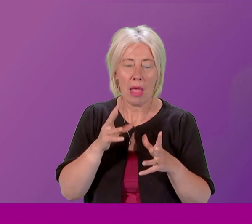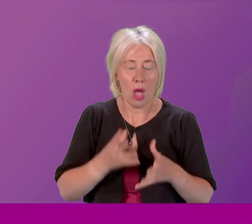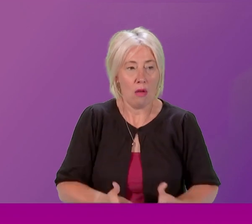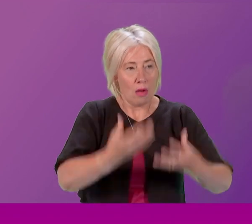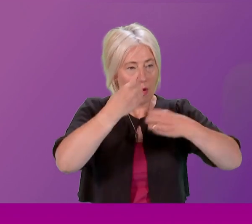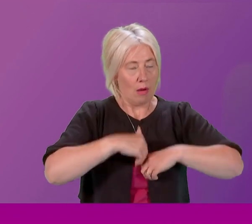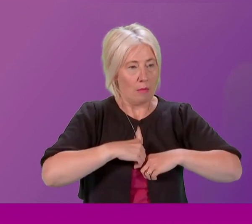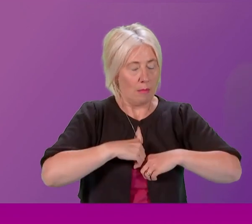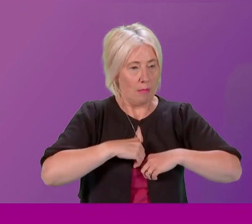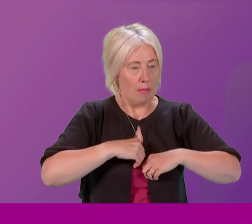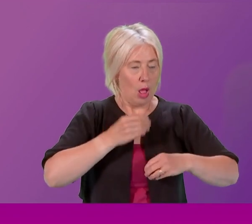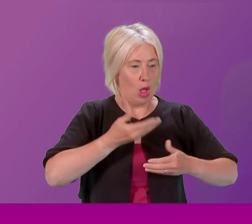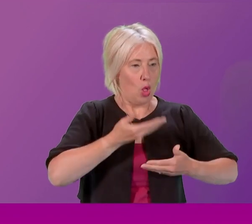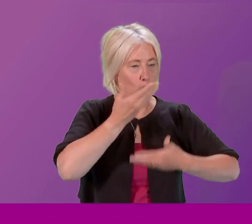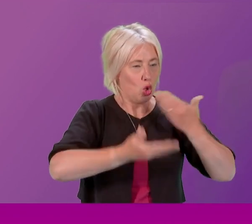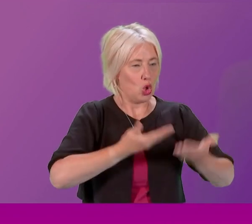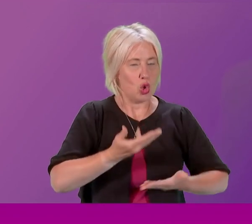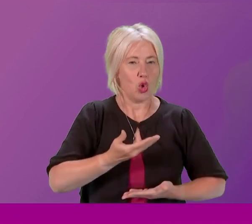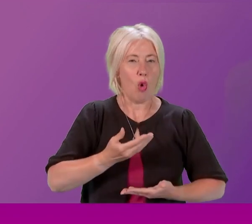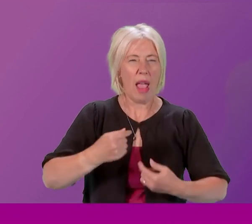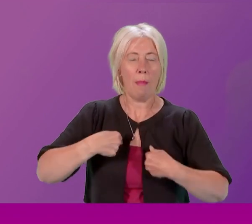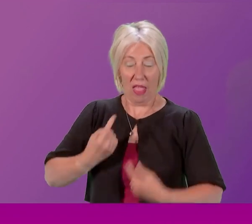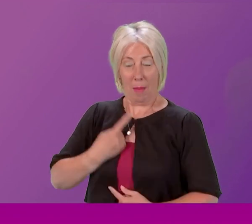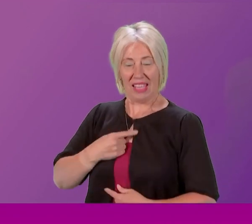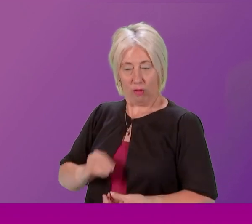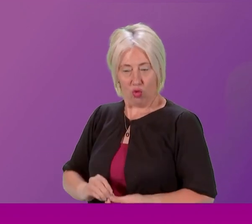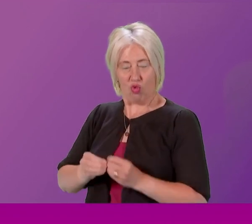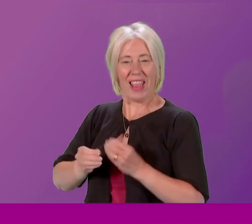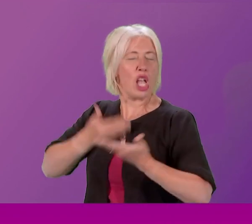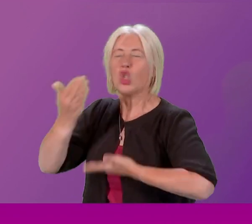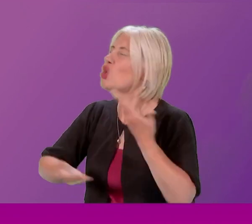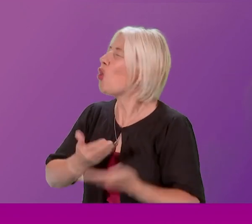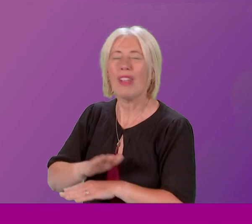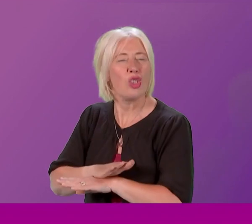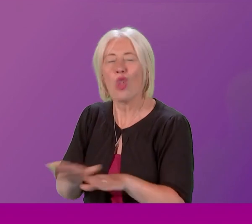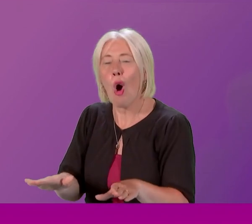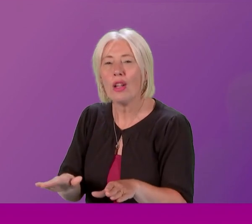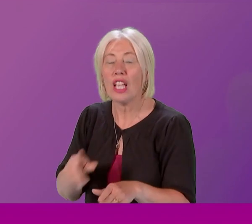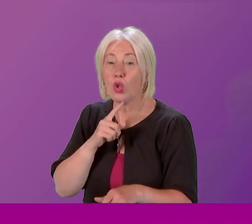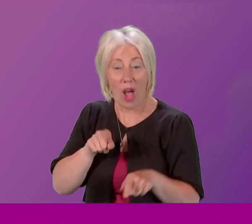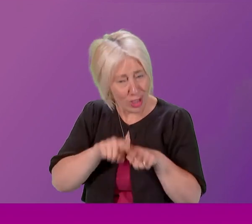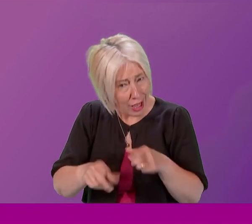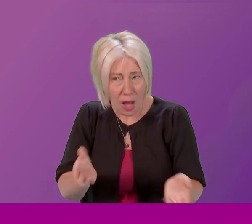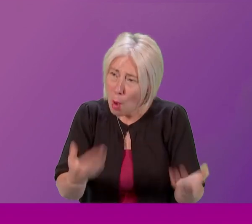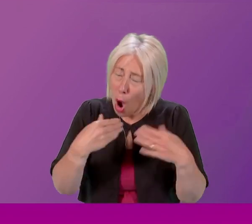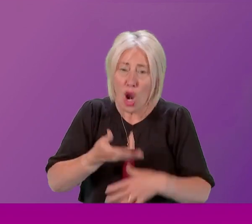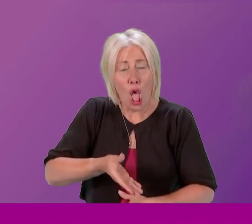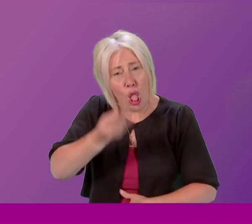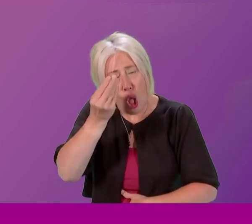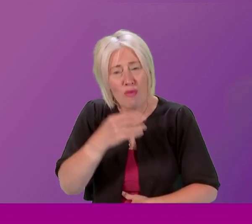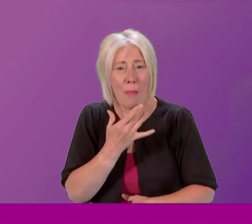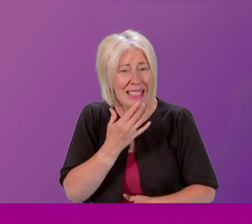don't see themselves as confident story makers. So I really encourage them to enjoy their mistakes and learn from